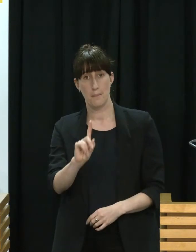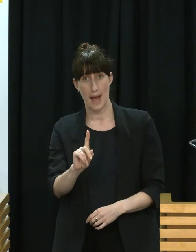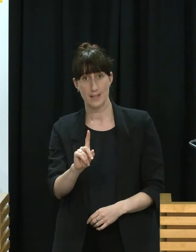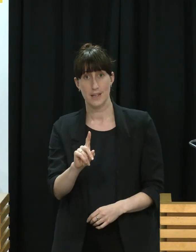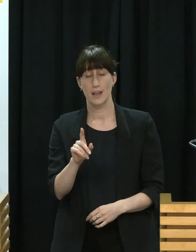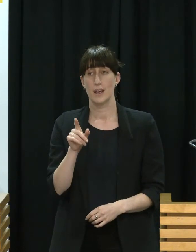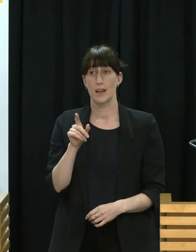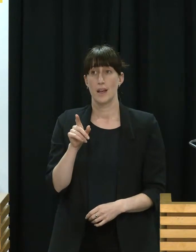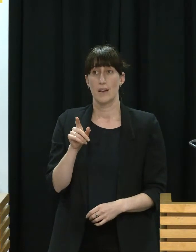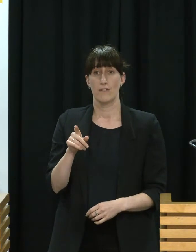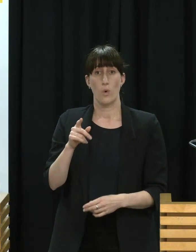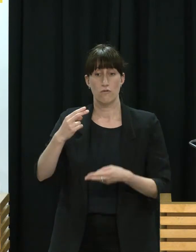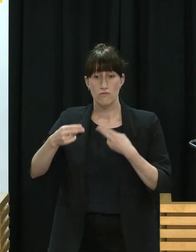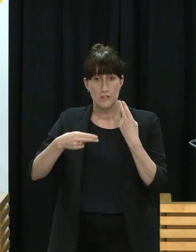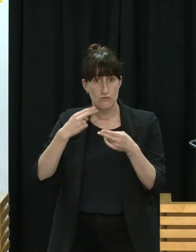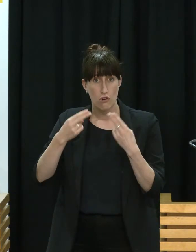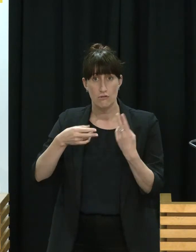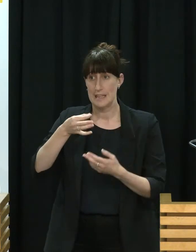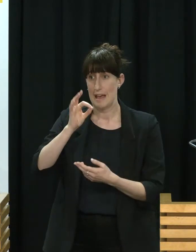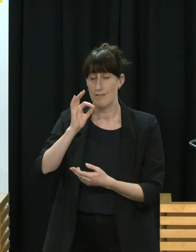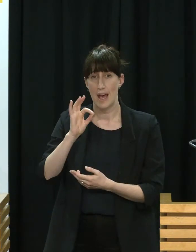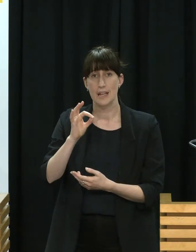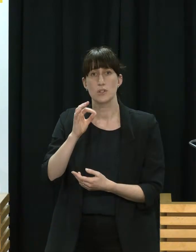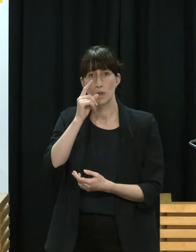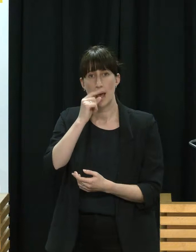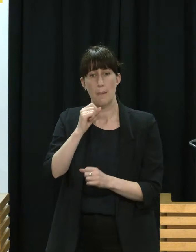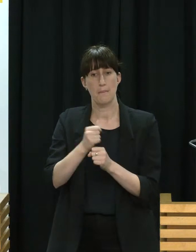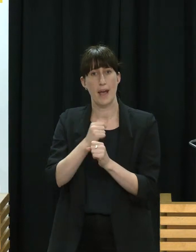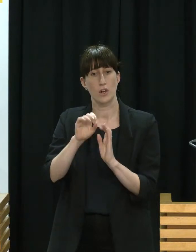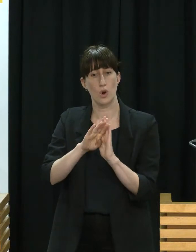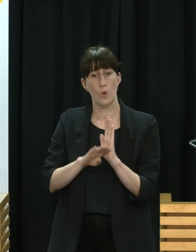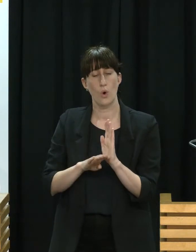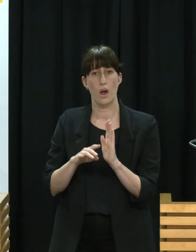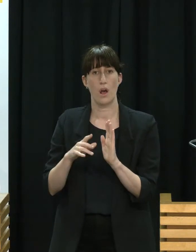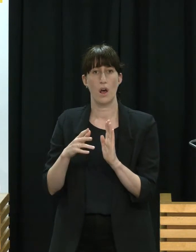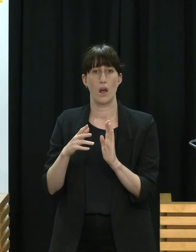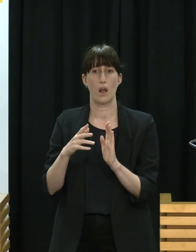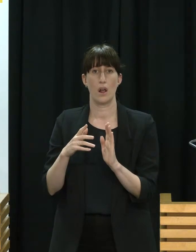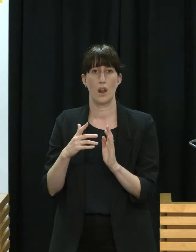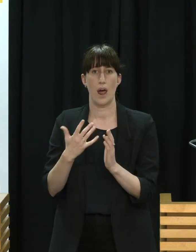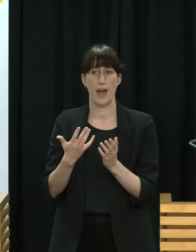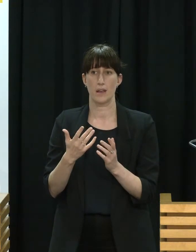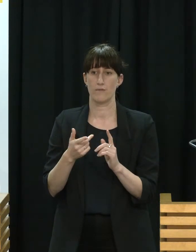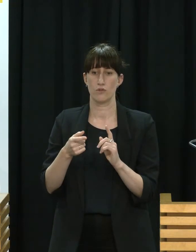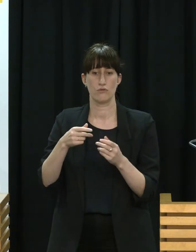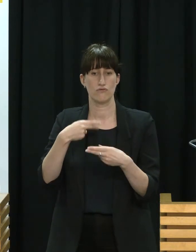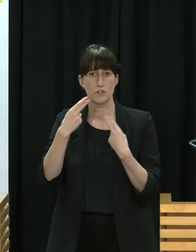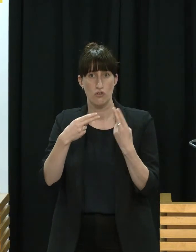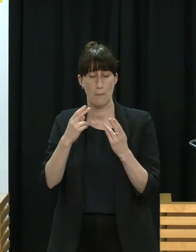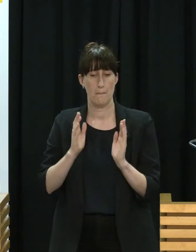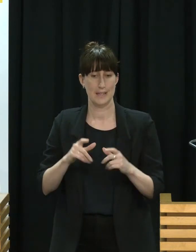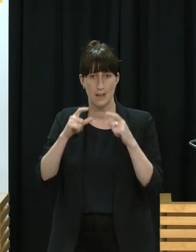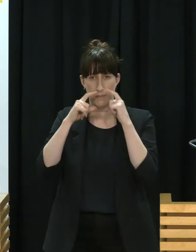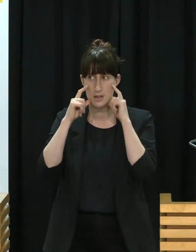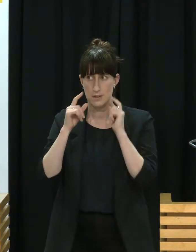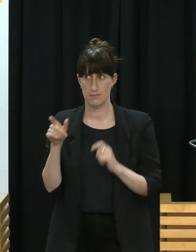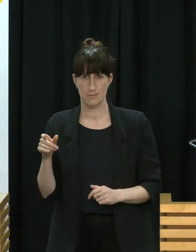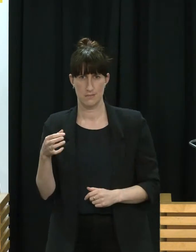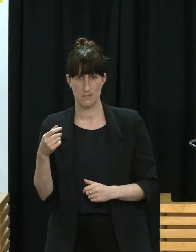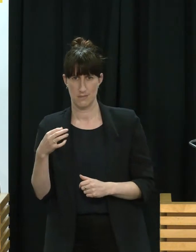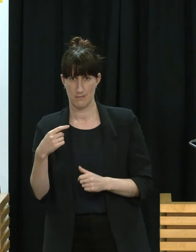on. Requirement that if you, on something like level 2 where you can still go out, you can still see people, society can function, why not just have a mask on while you